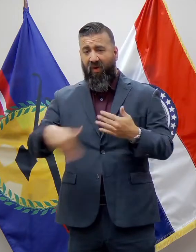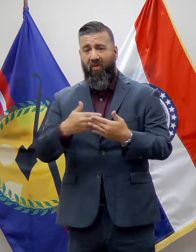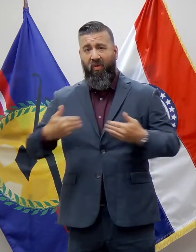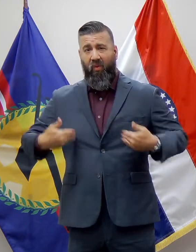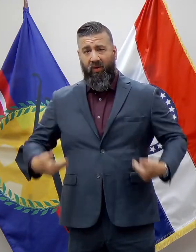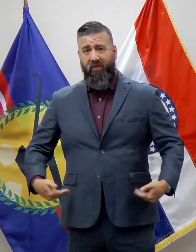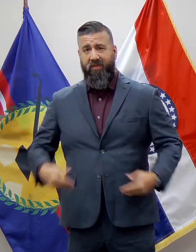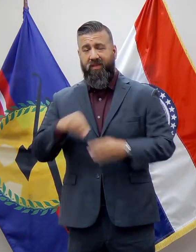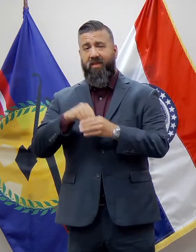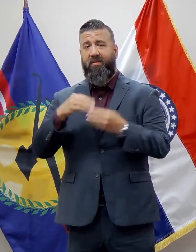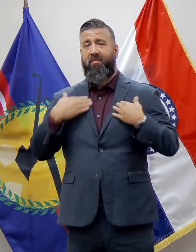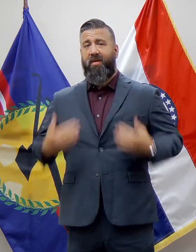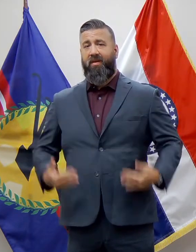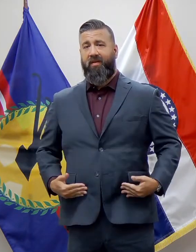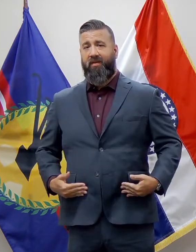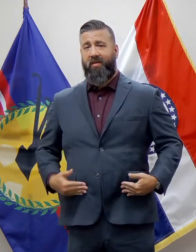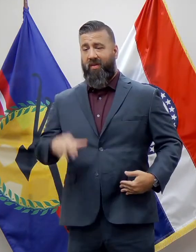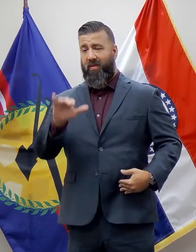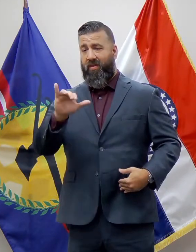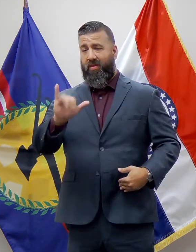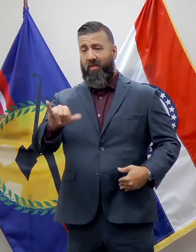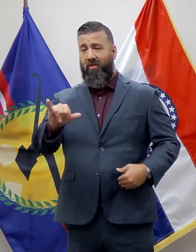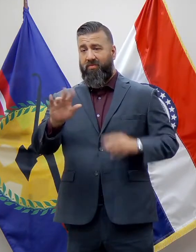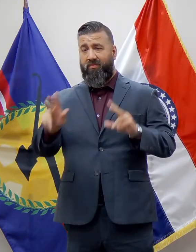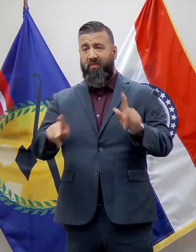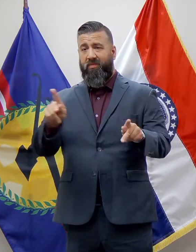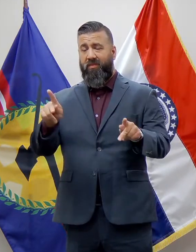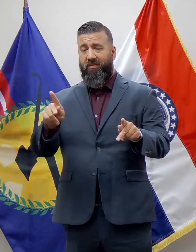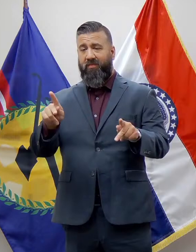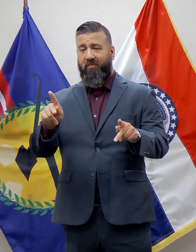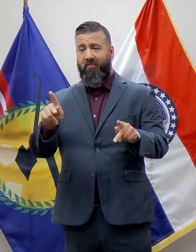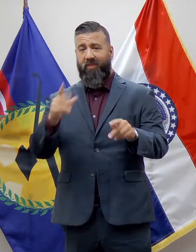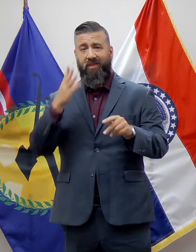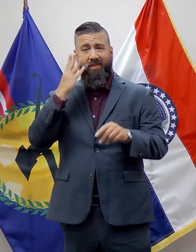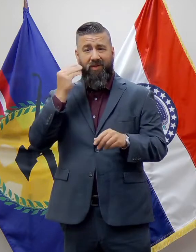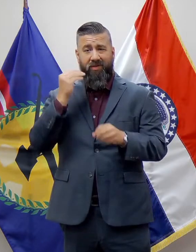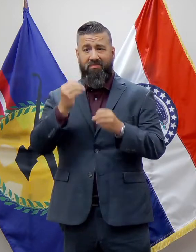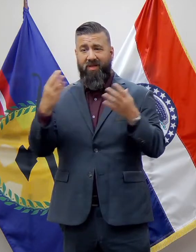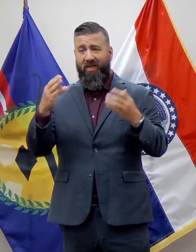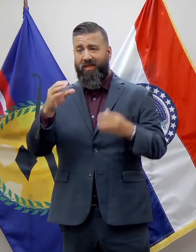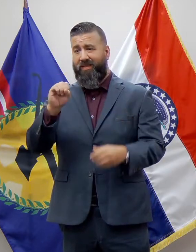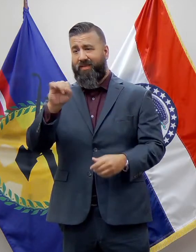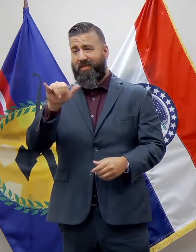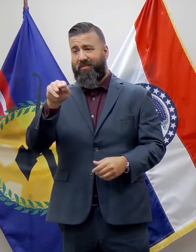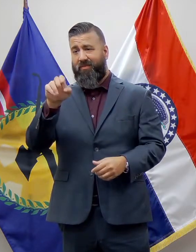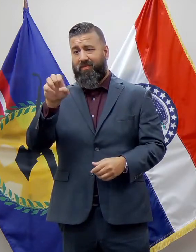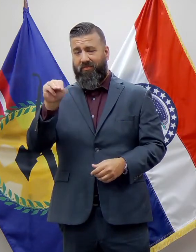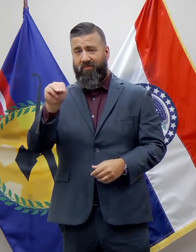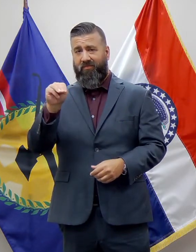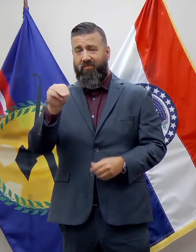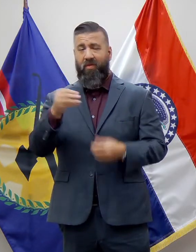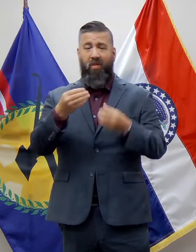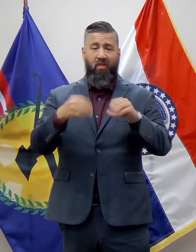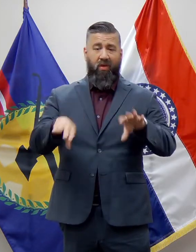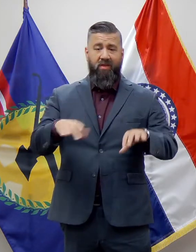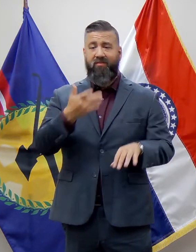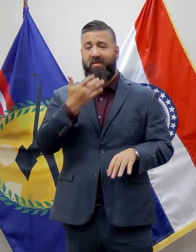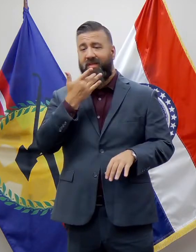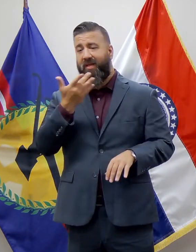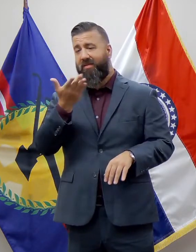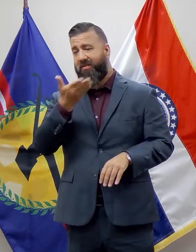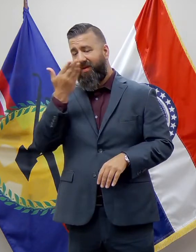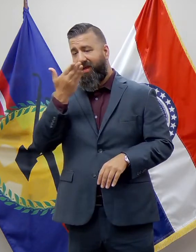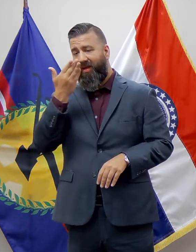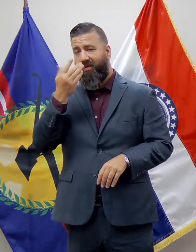so-called COVID long haulers experience a broad array of symptoms, including loss of taste and smell, memory loss, chest